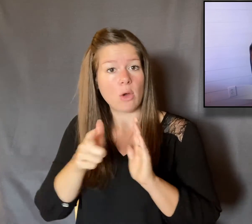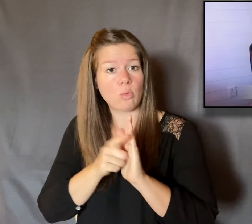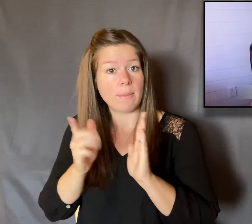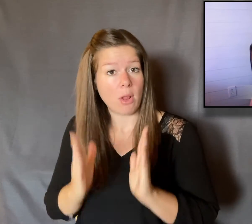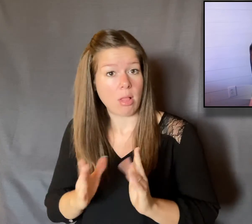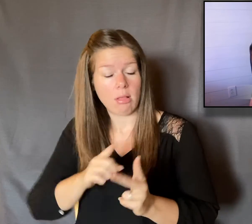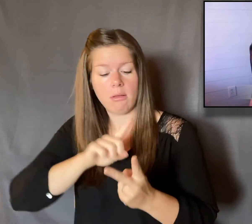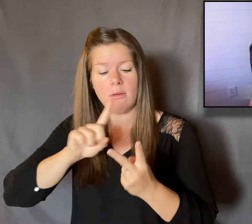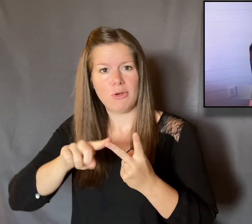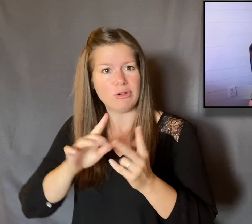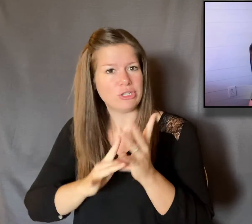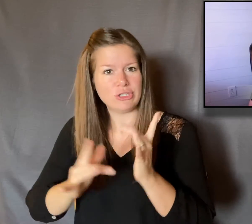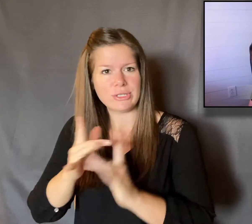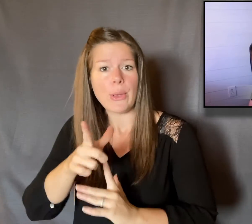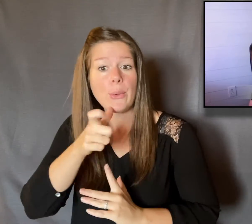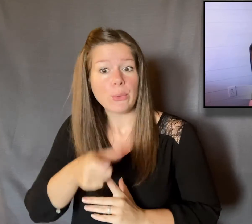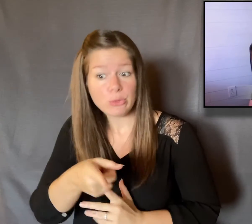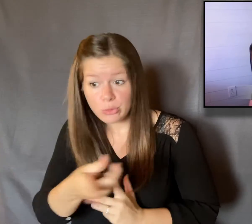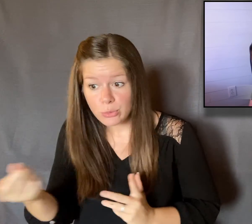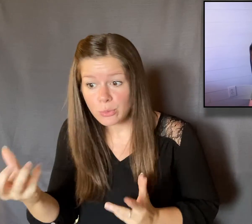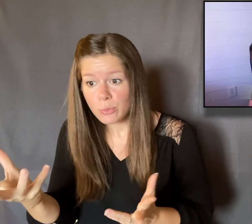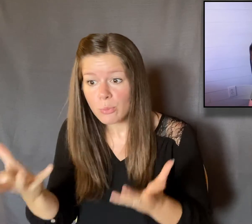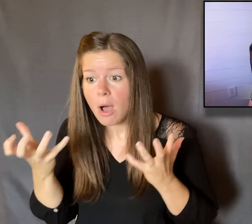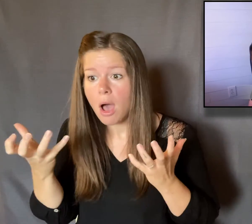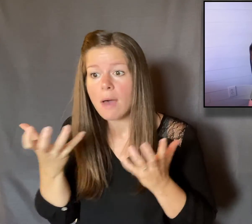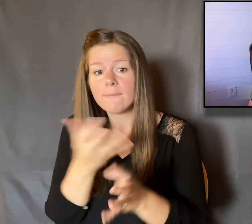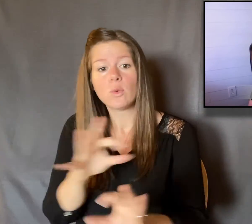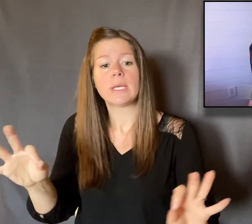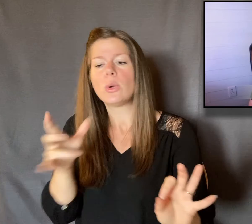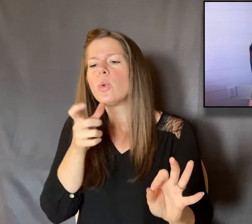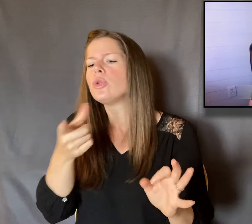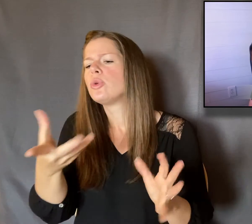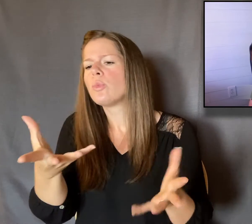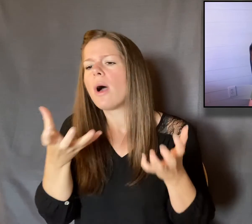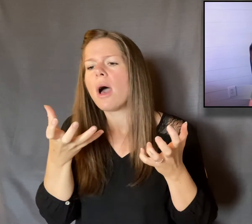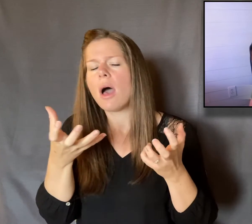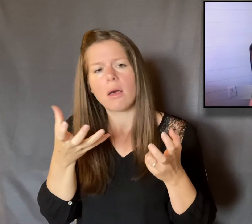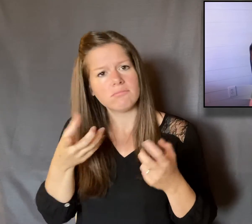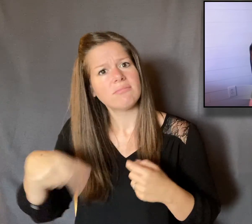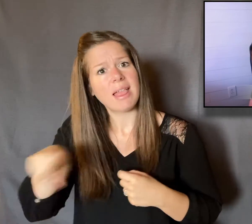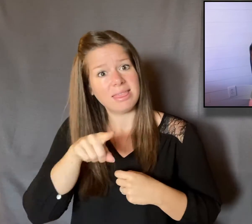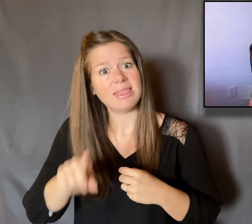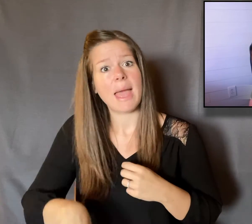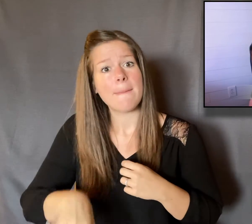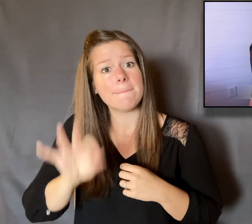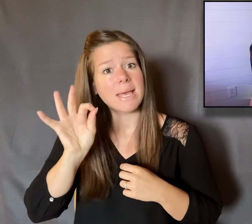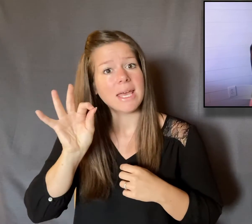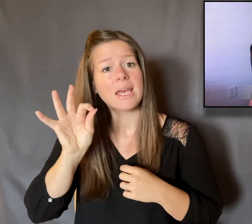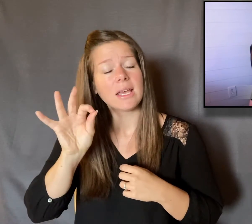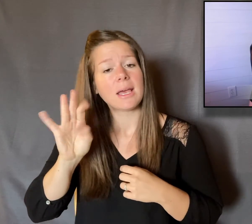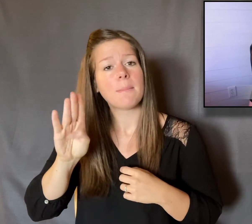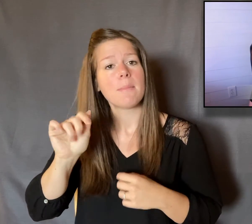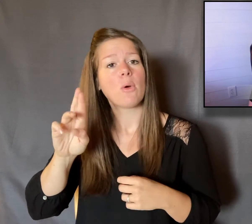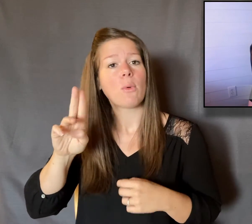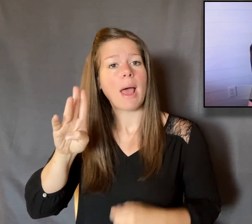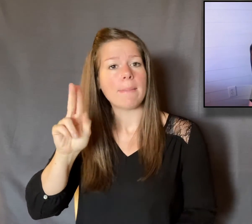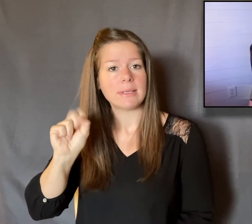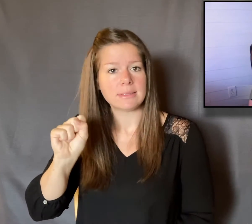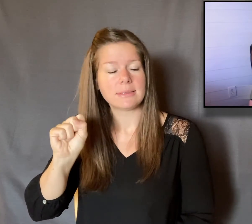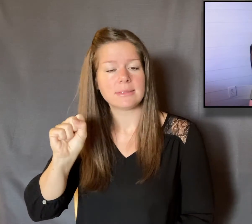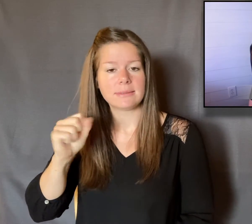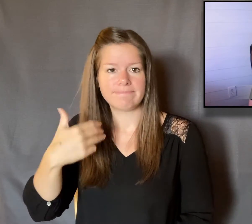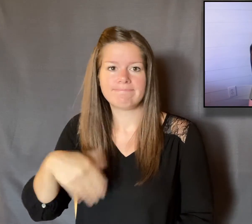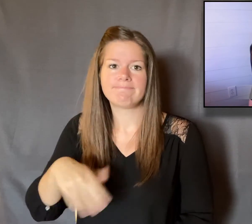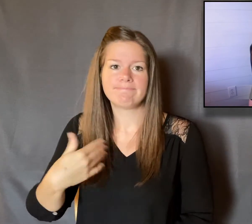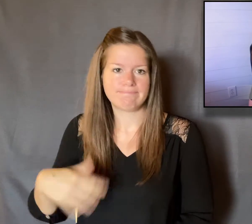That man should be crucified for the blasphemy that he has committed. And this group of people are